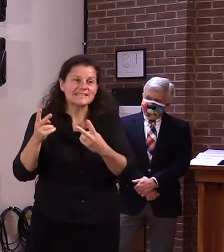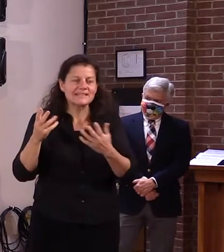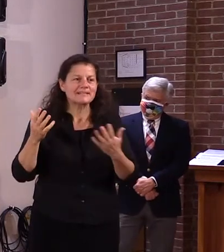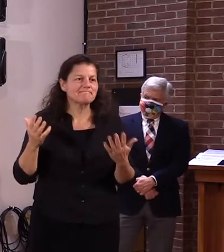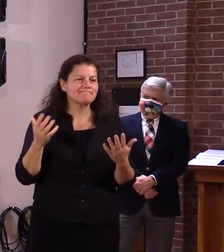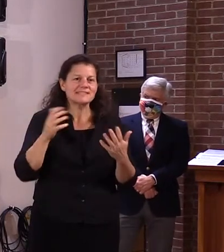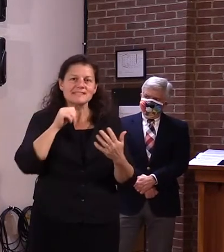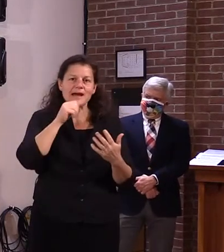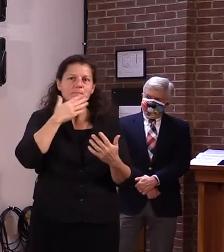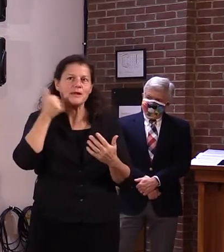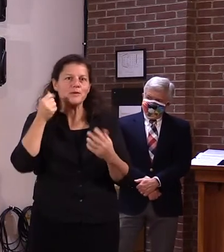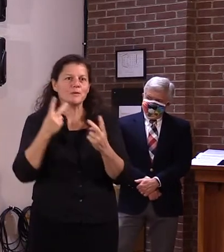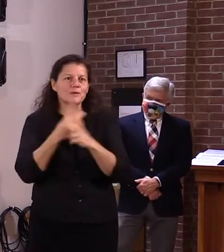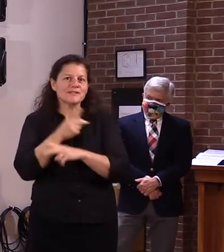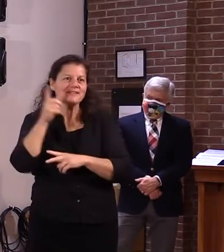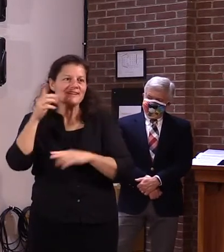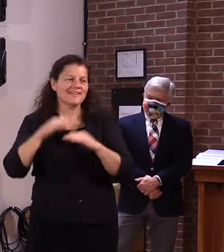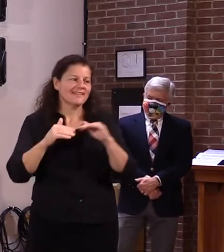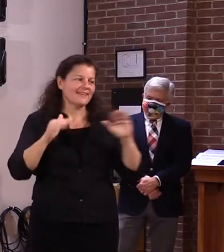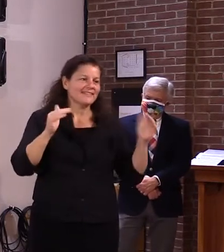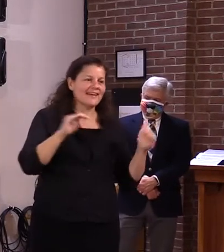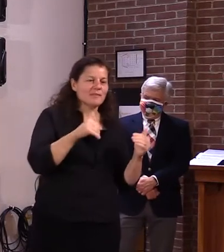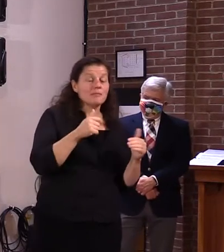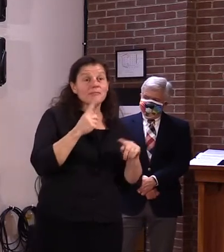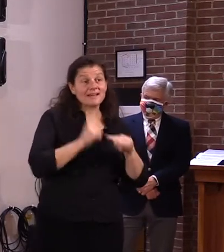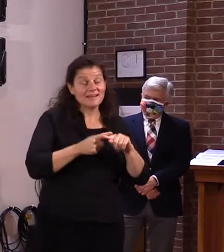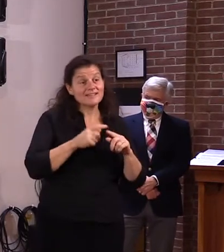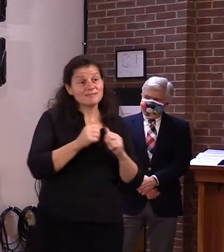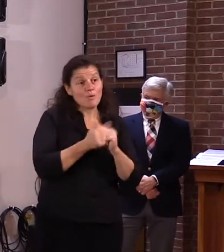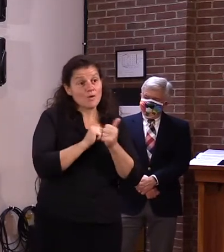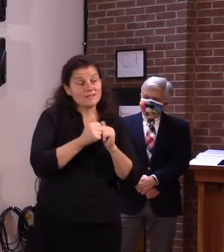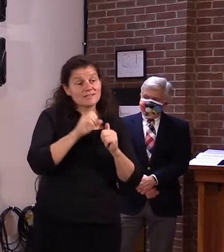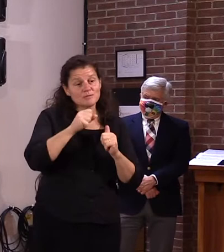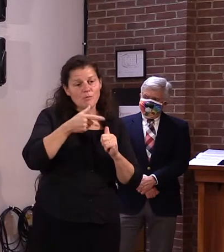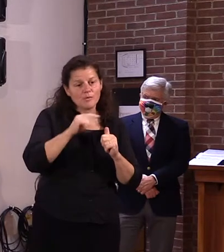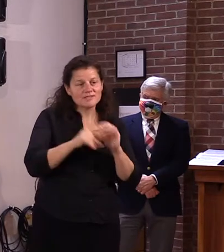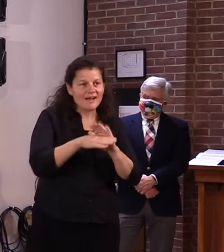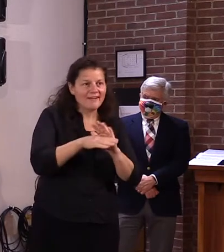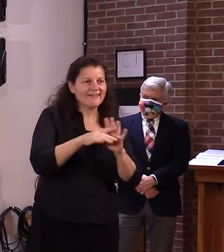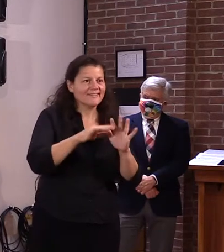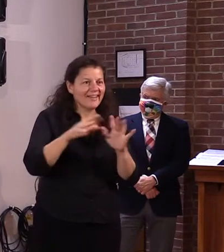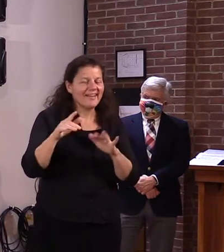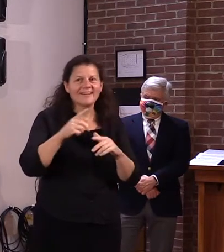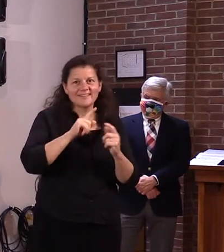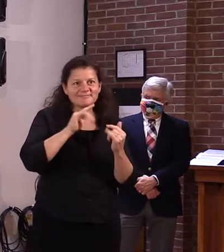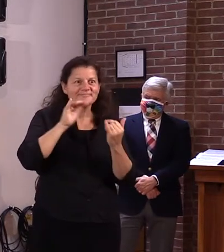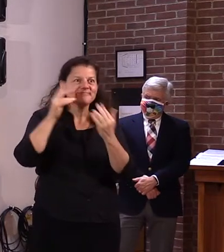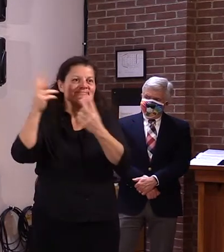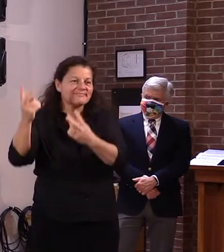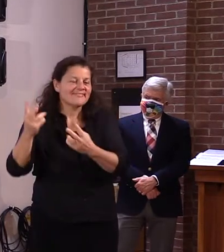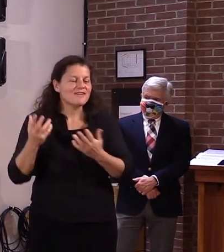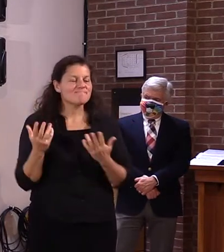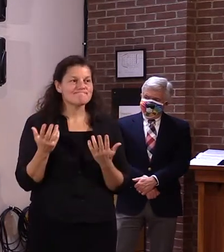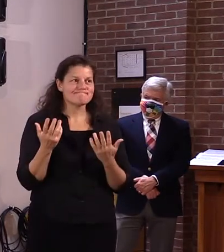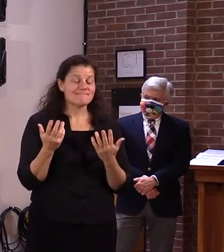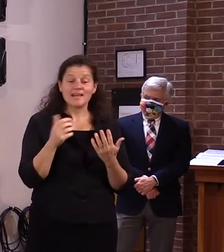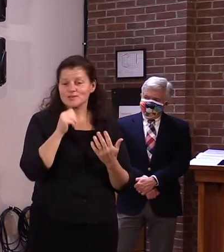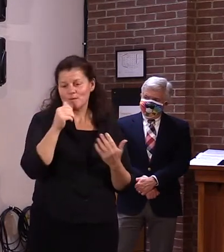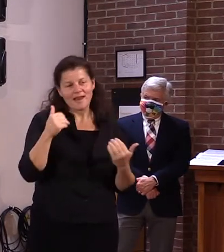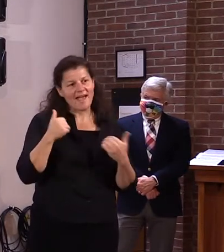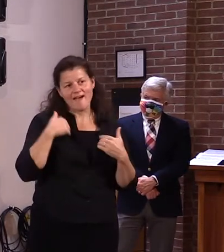there's often lots of other sports that people are going up there for. So I don't really have a great explanation for